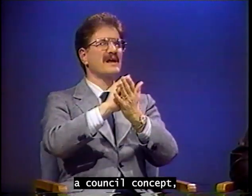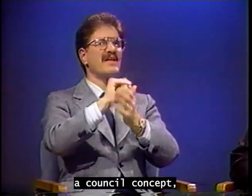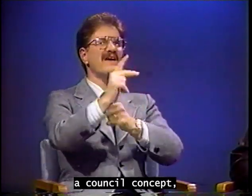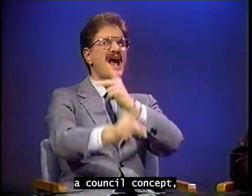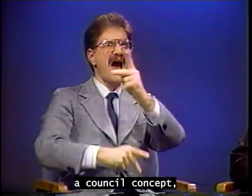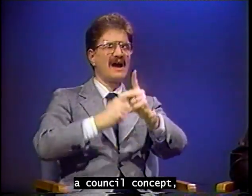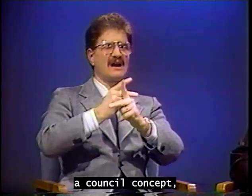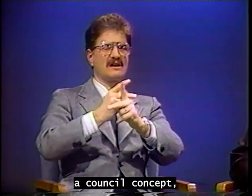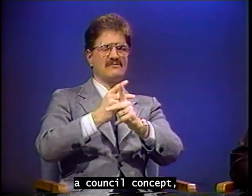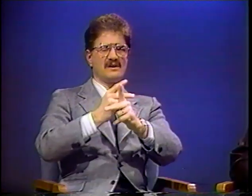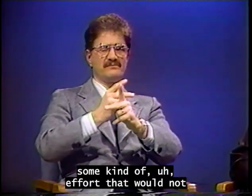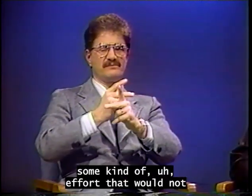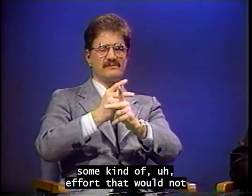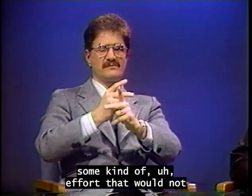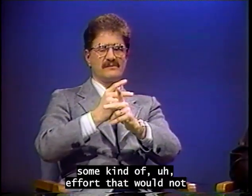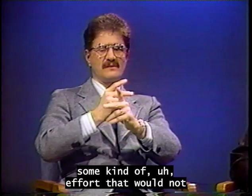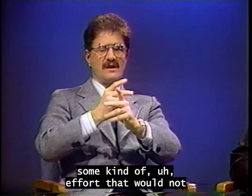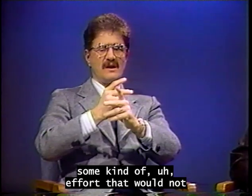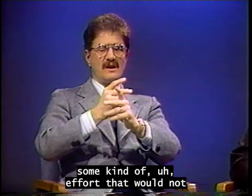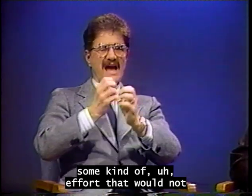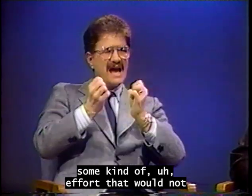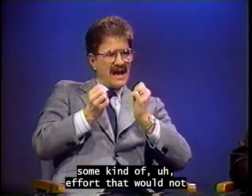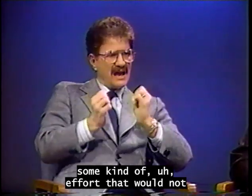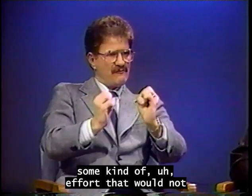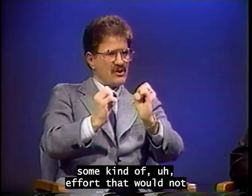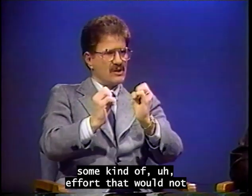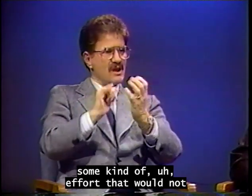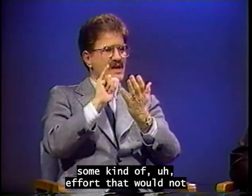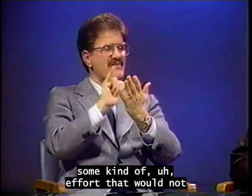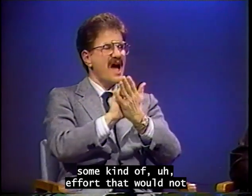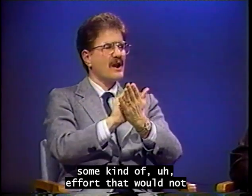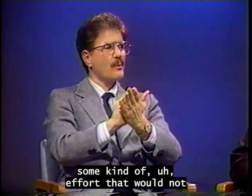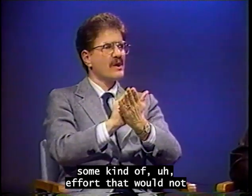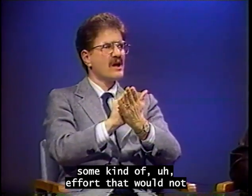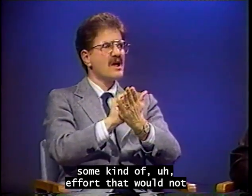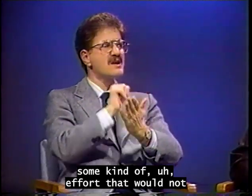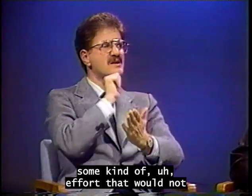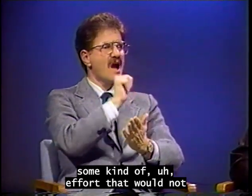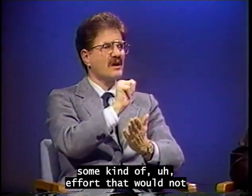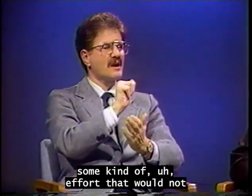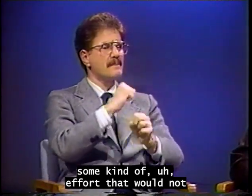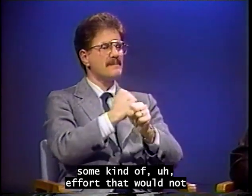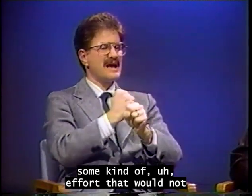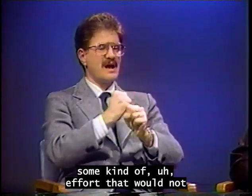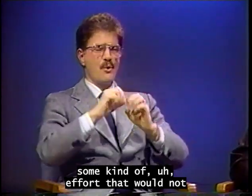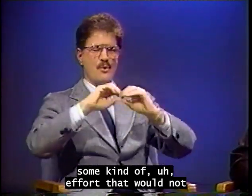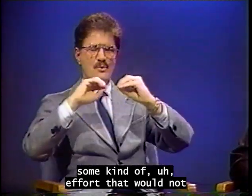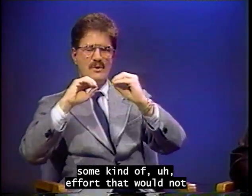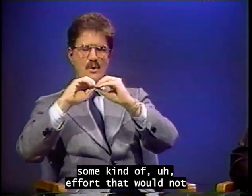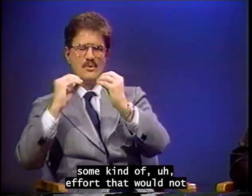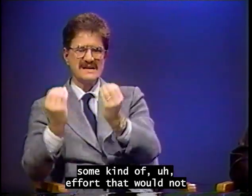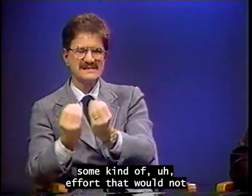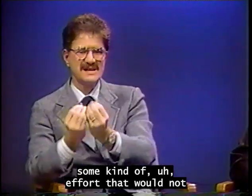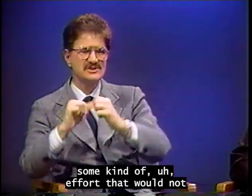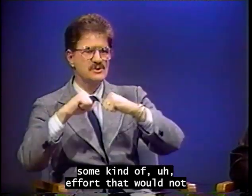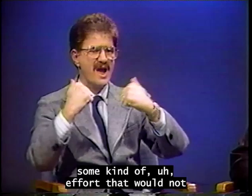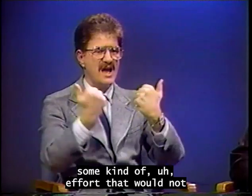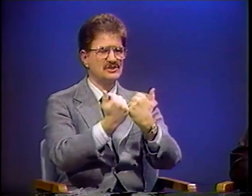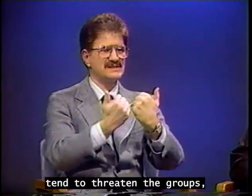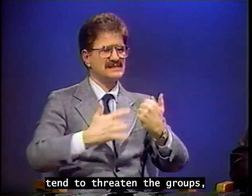concept, some kind of effort that would not